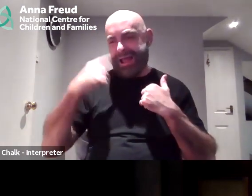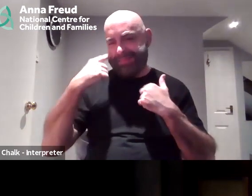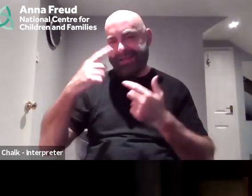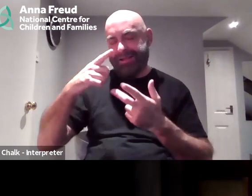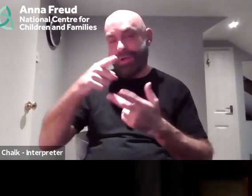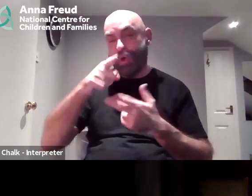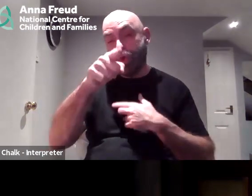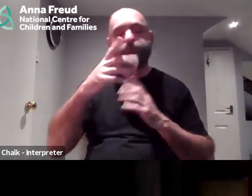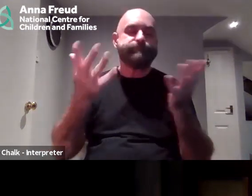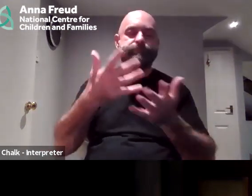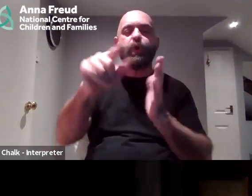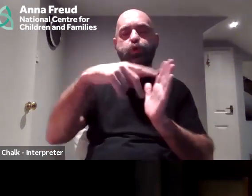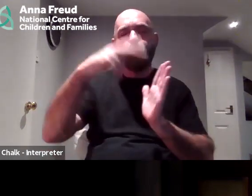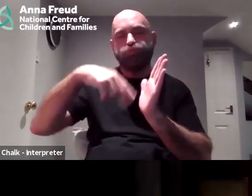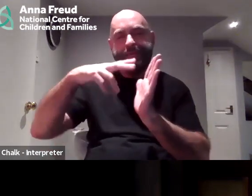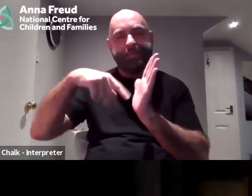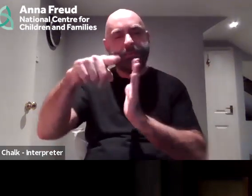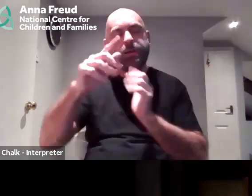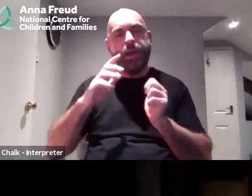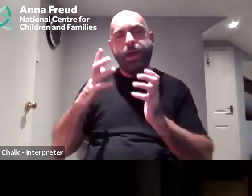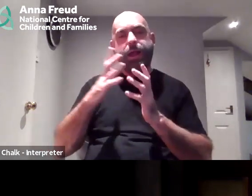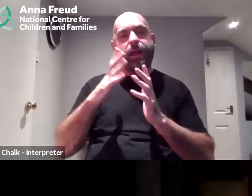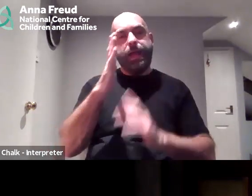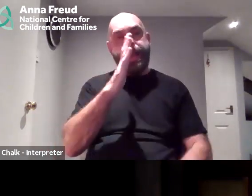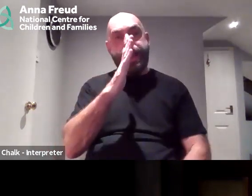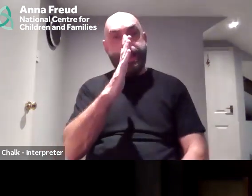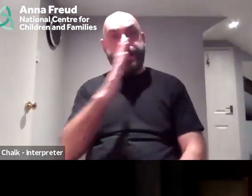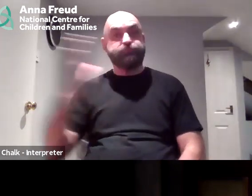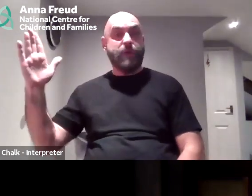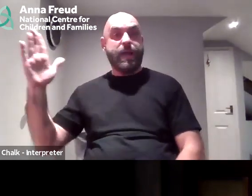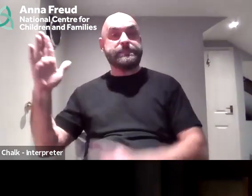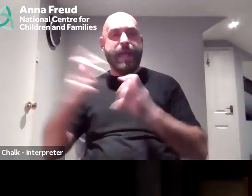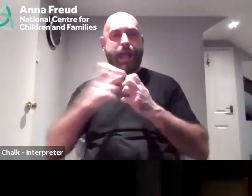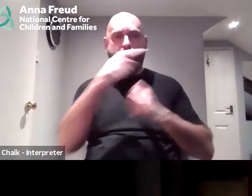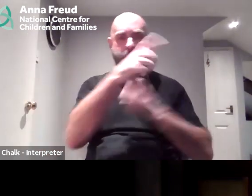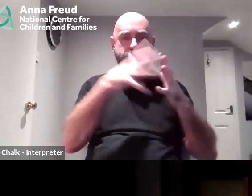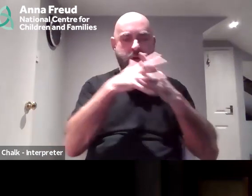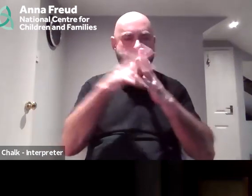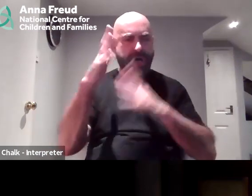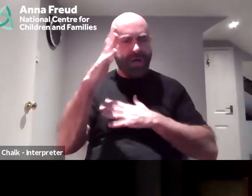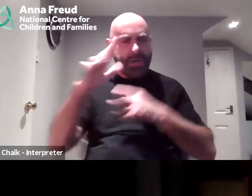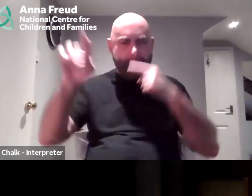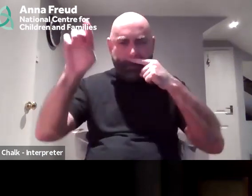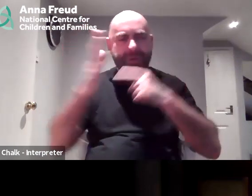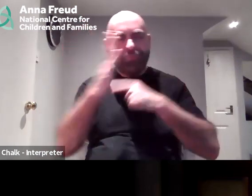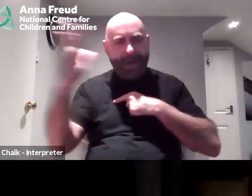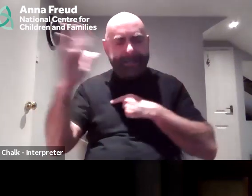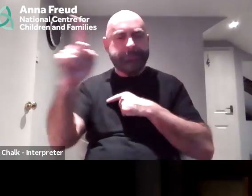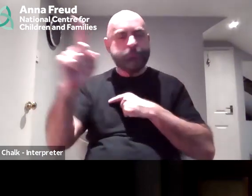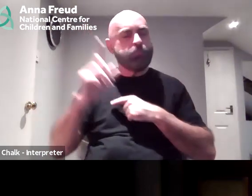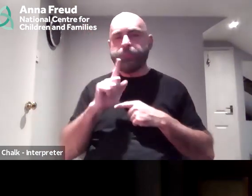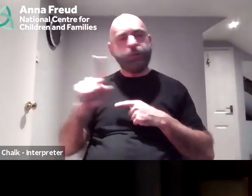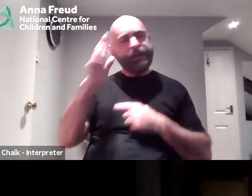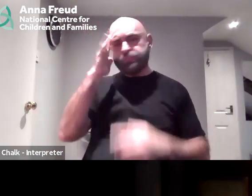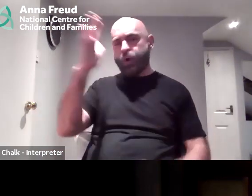If you read how the extreme right got organized in the US, this was not so much a